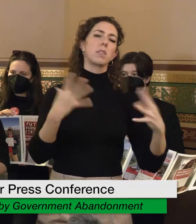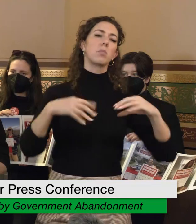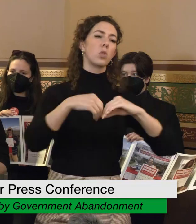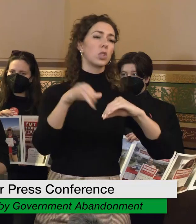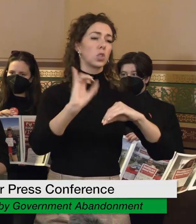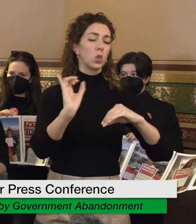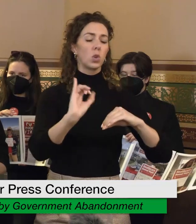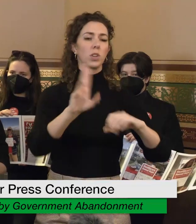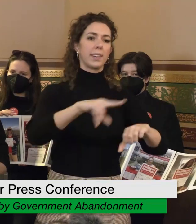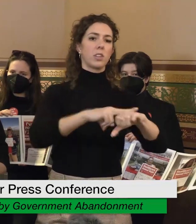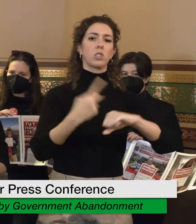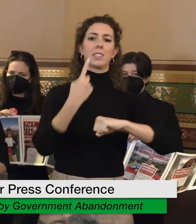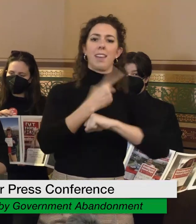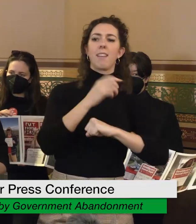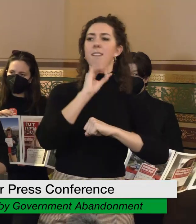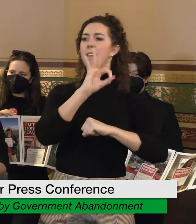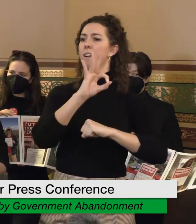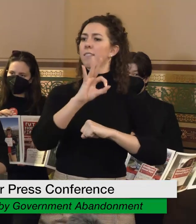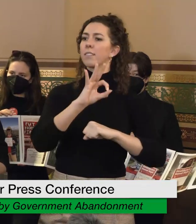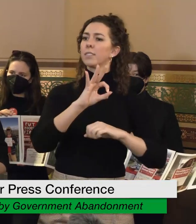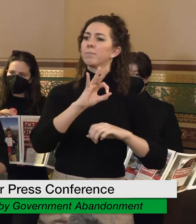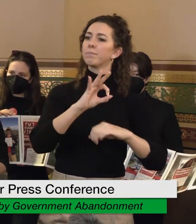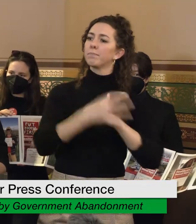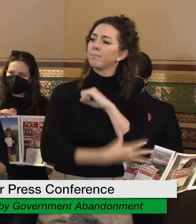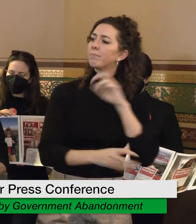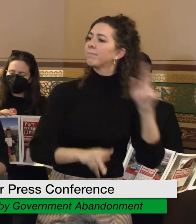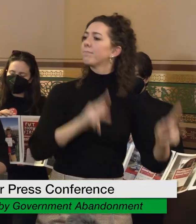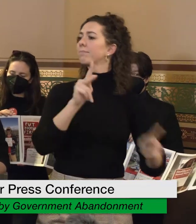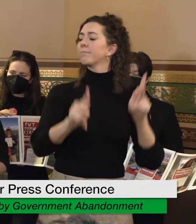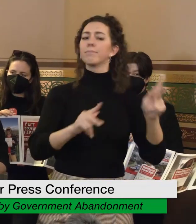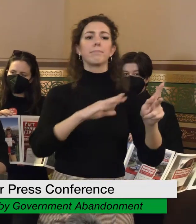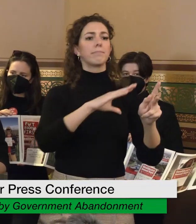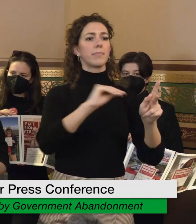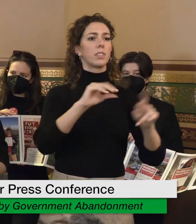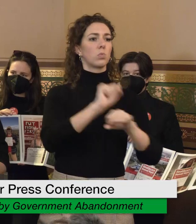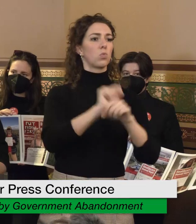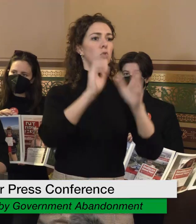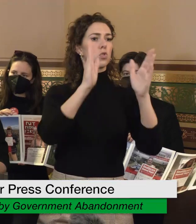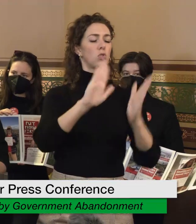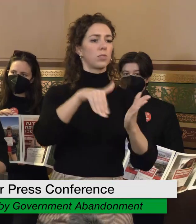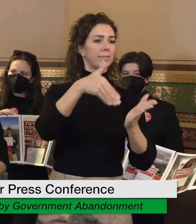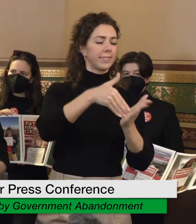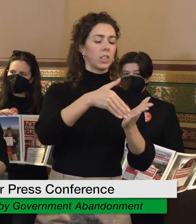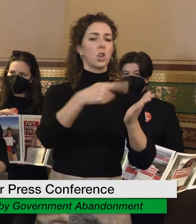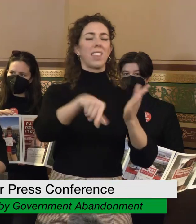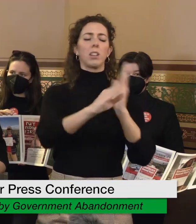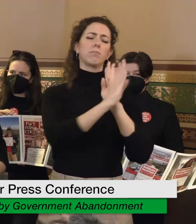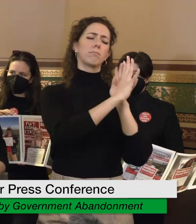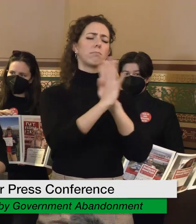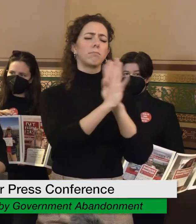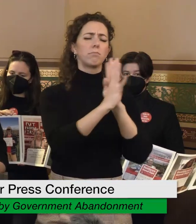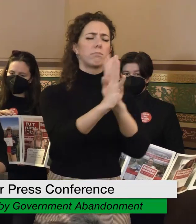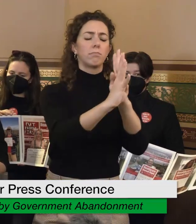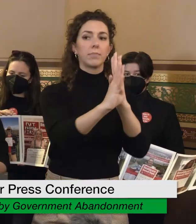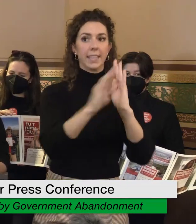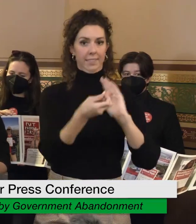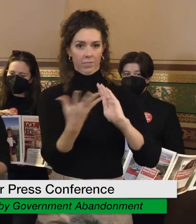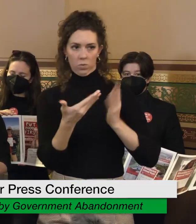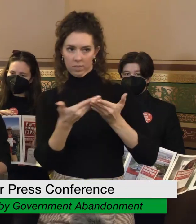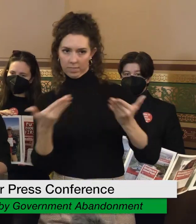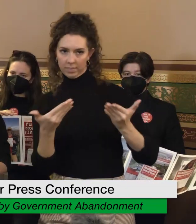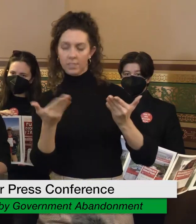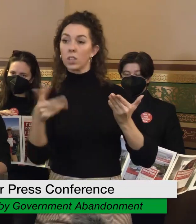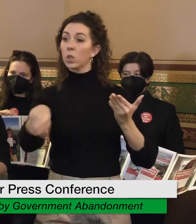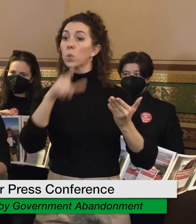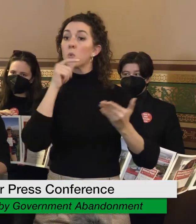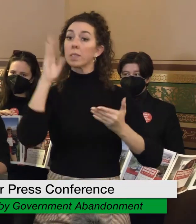poor people's and low-wage workers' State House assemblies and to the polls. A couple of technical notes.